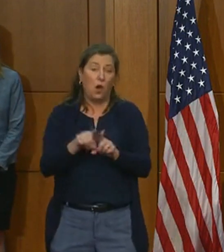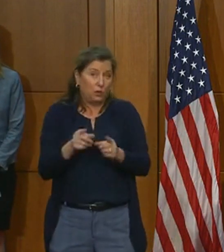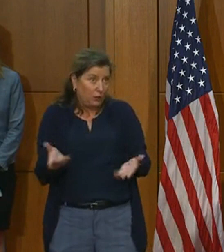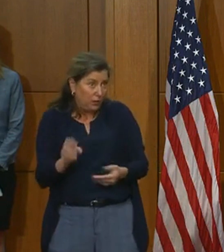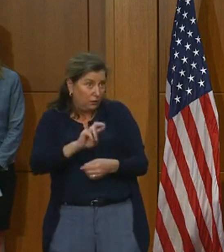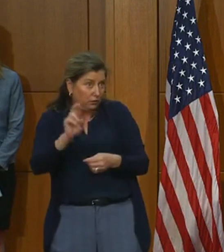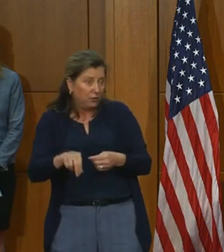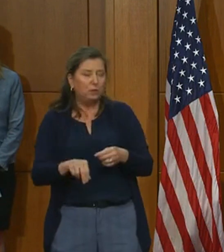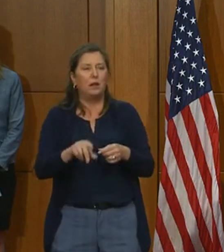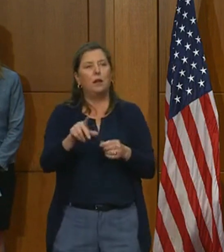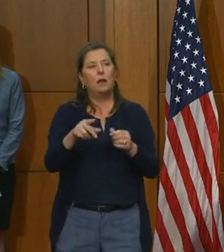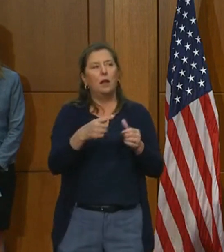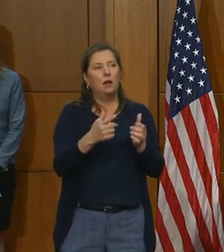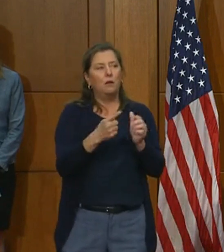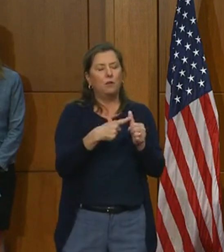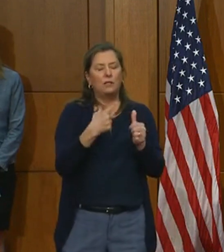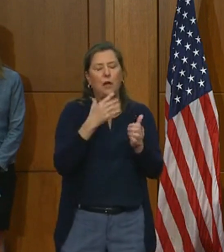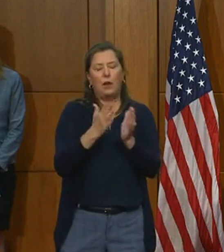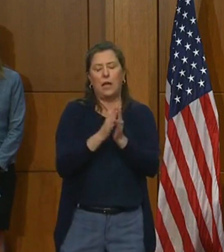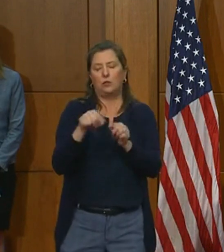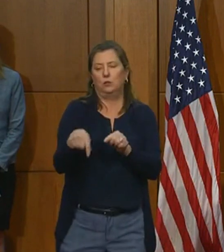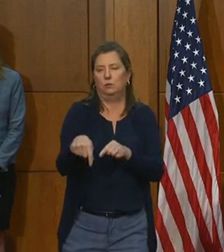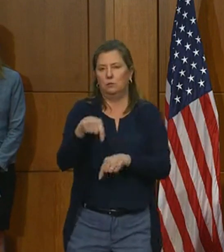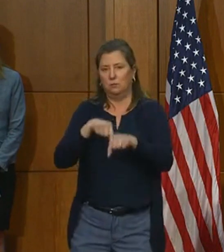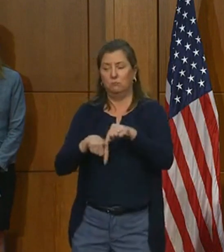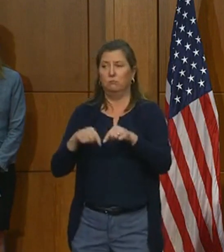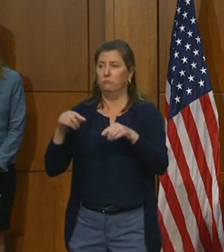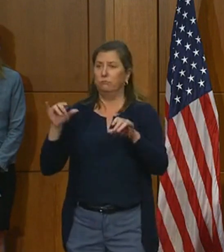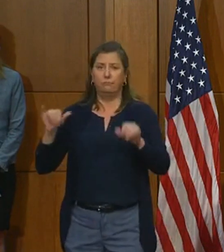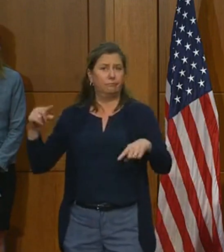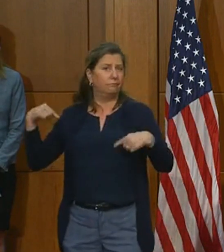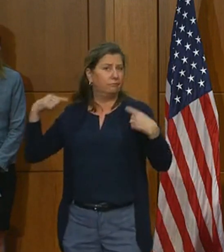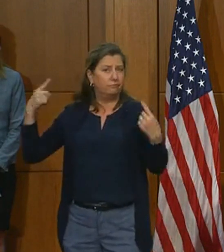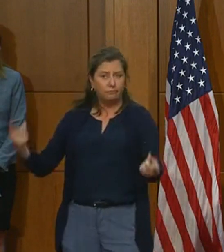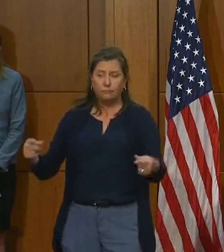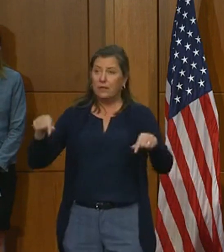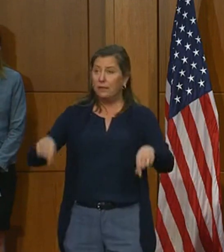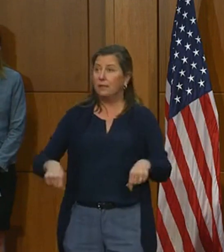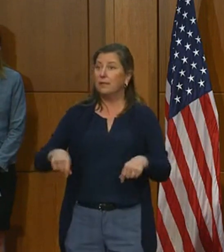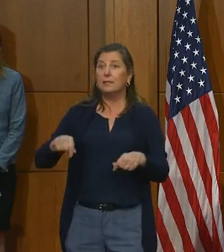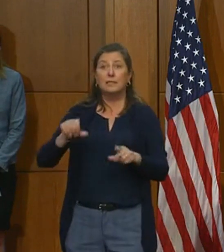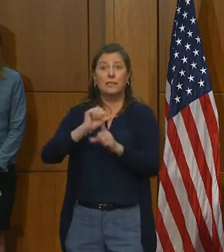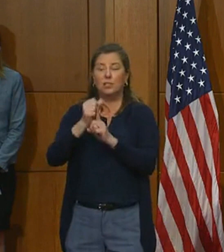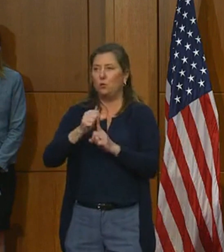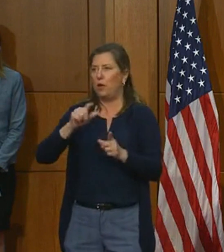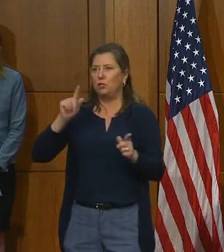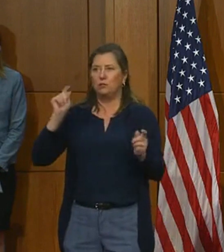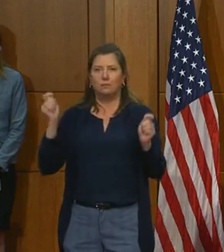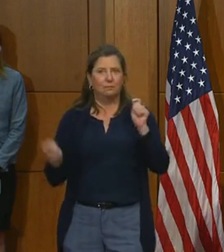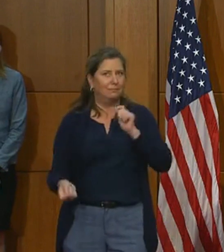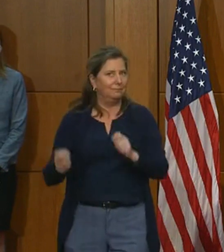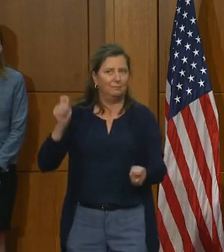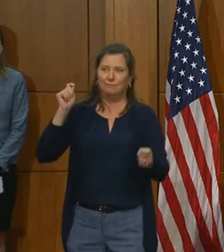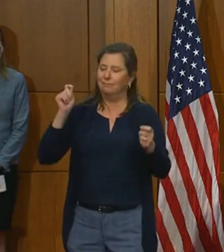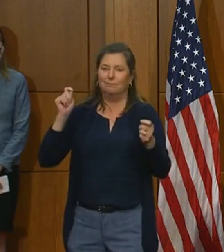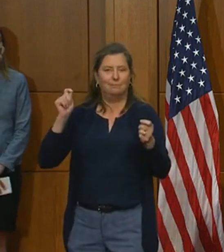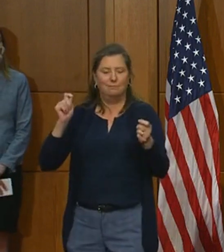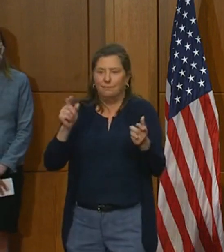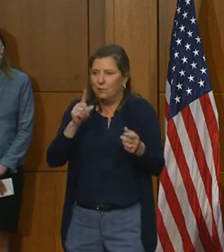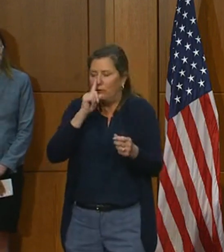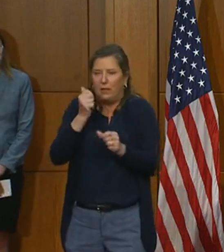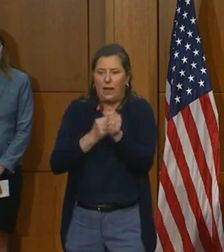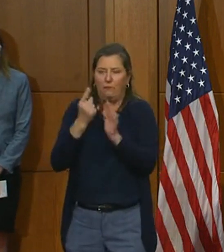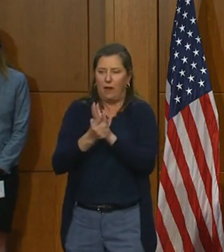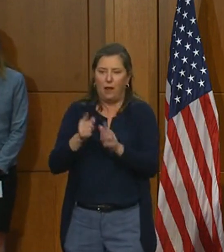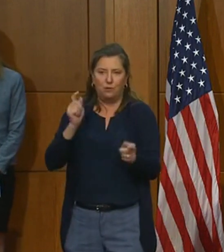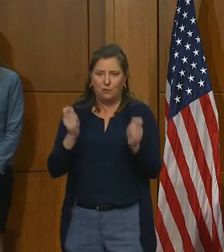just to step back a bit. I have said all along that this is a fluid situation. It changes literally by the